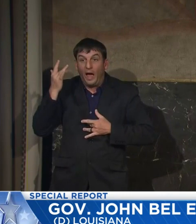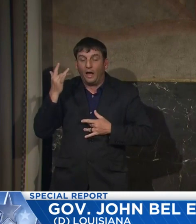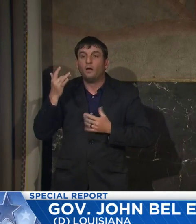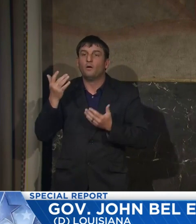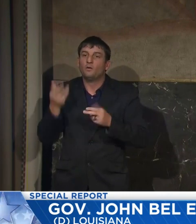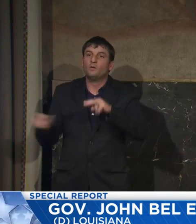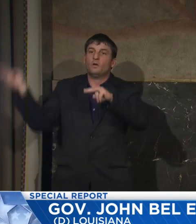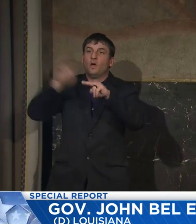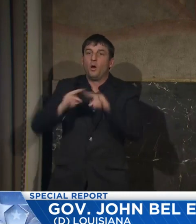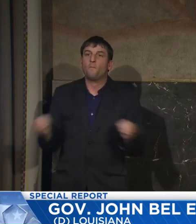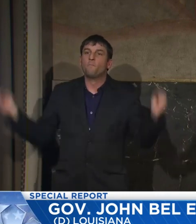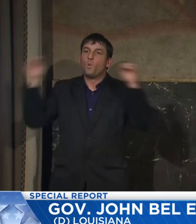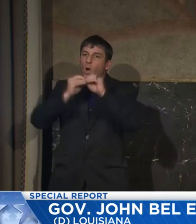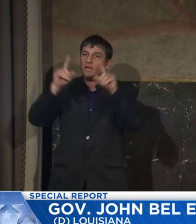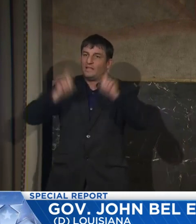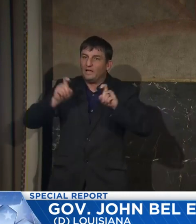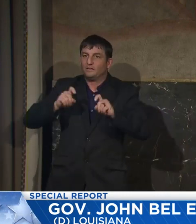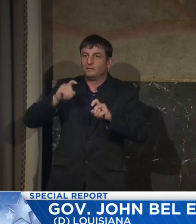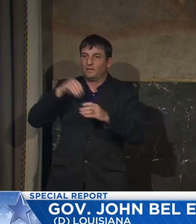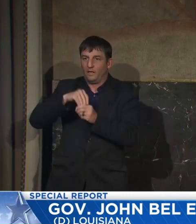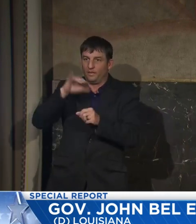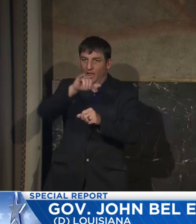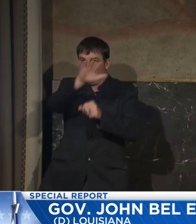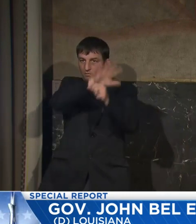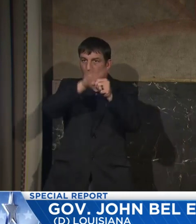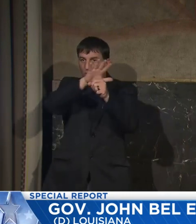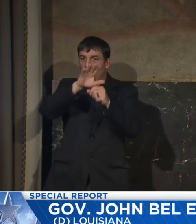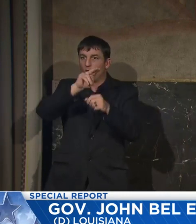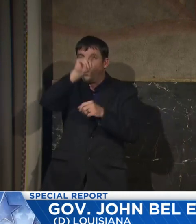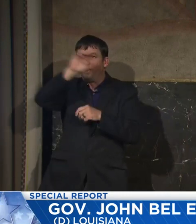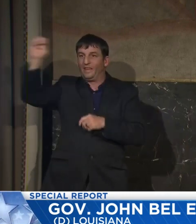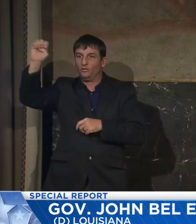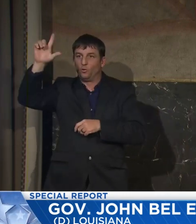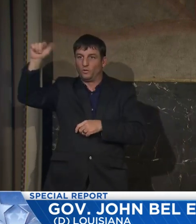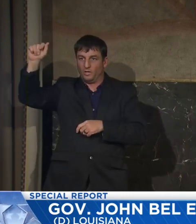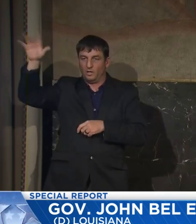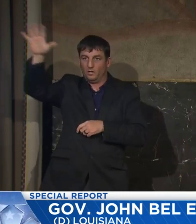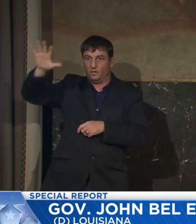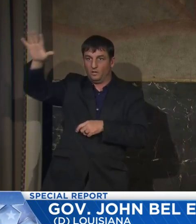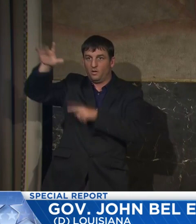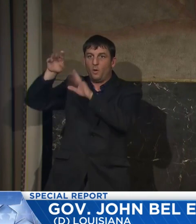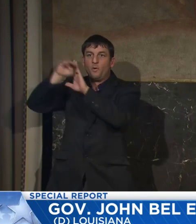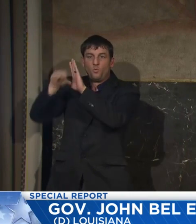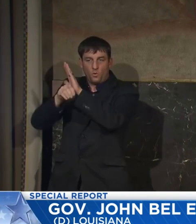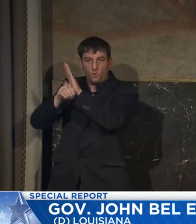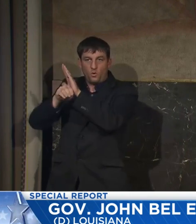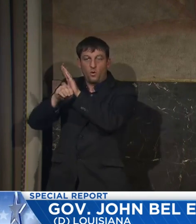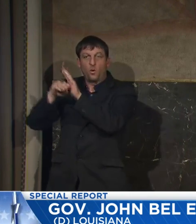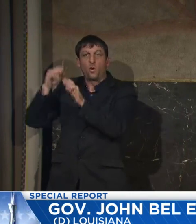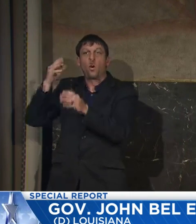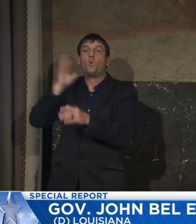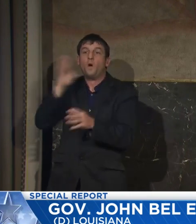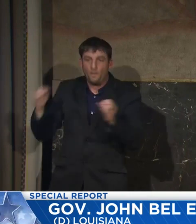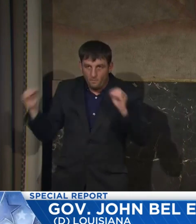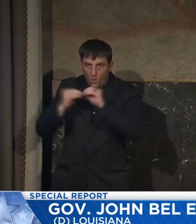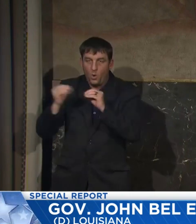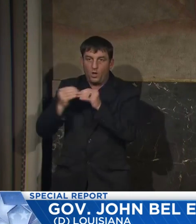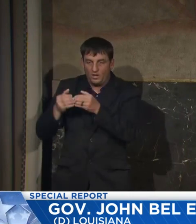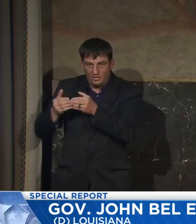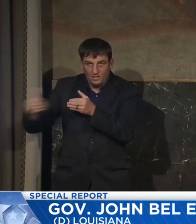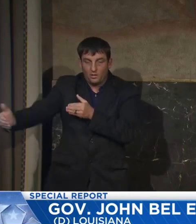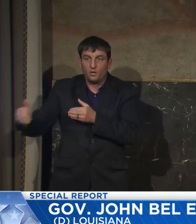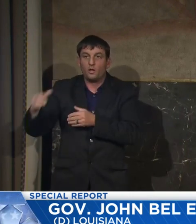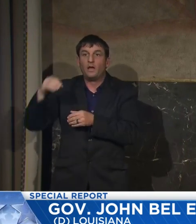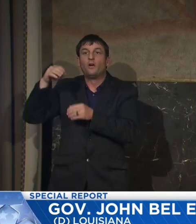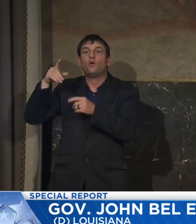testing capacity in Northeast Louisiana over the coming couple of weeks, especially those rural Delta